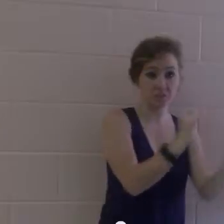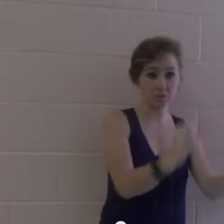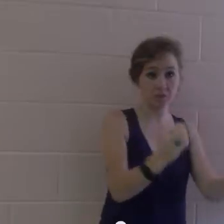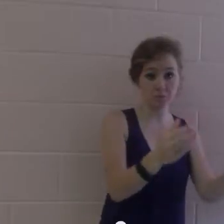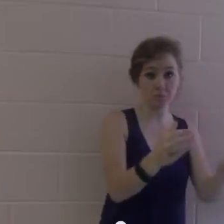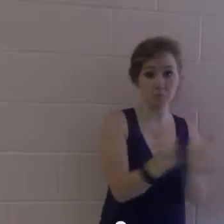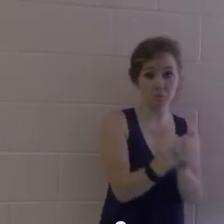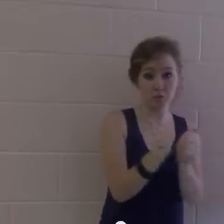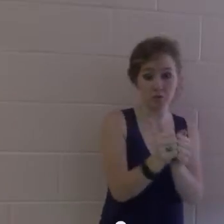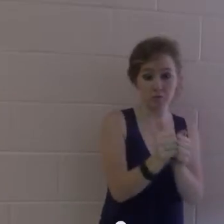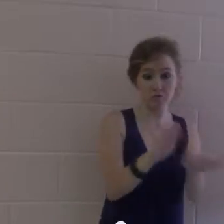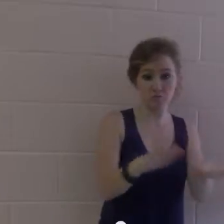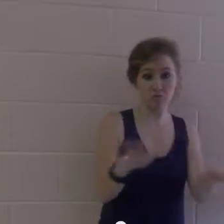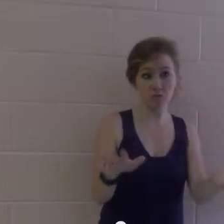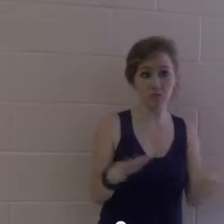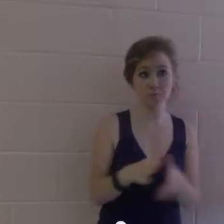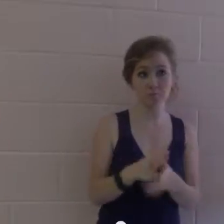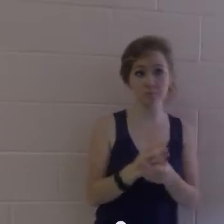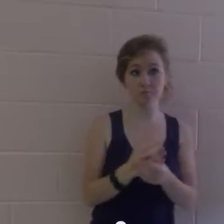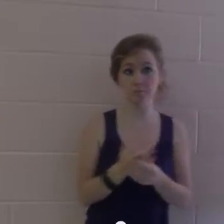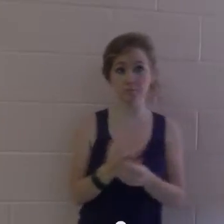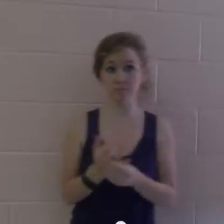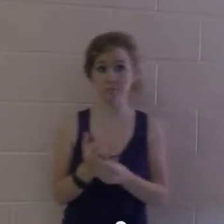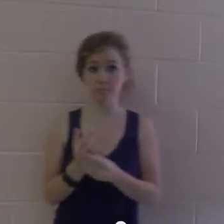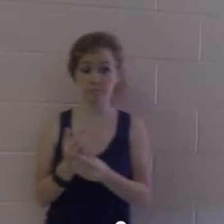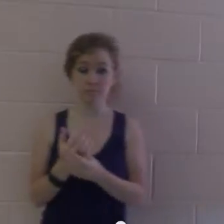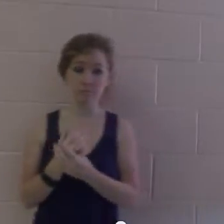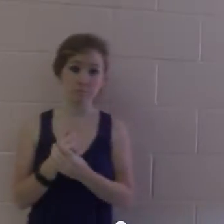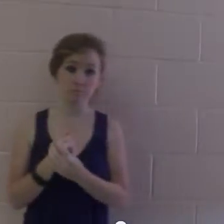As he's searching for the cubs, the mother moves them all to safety.